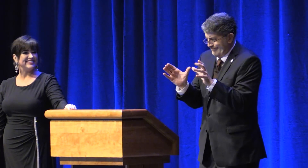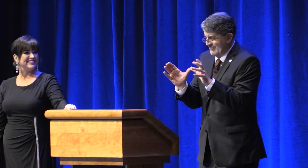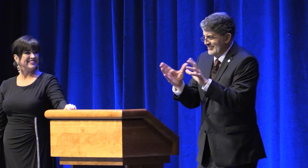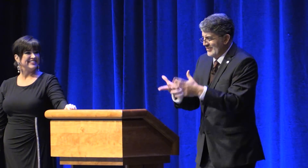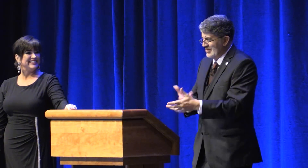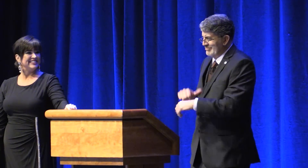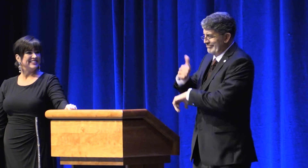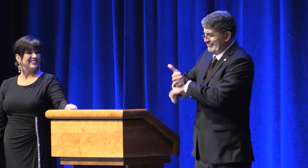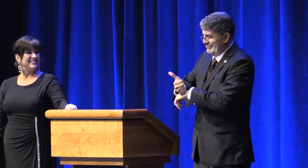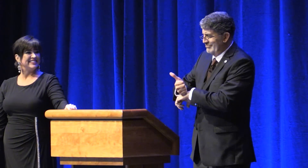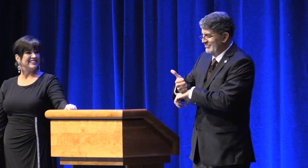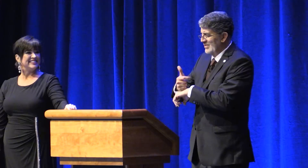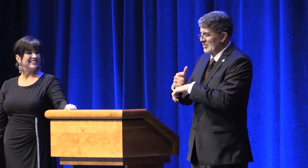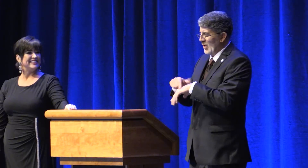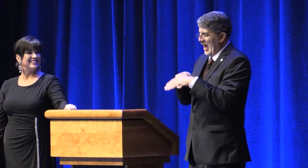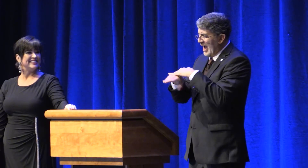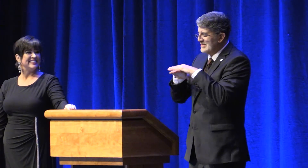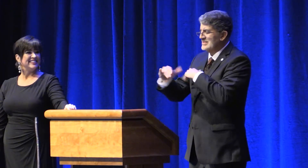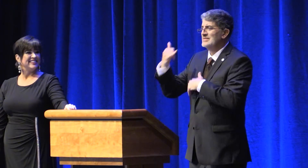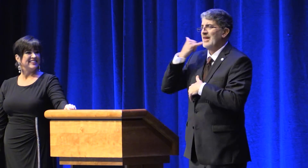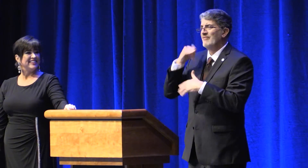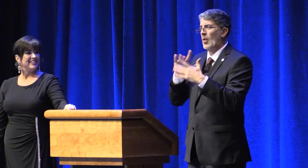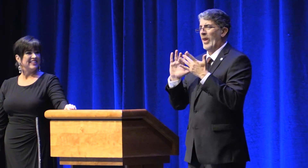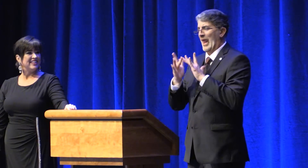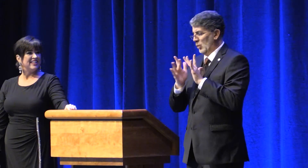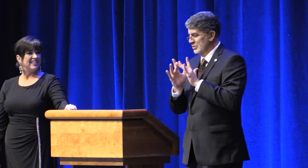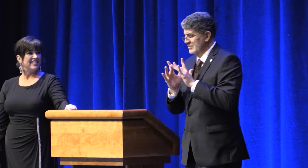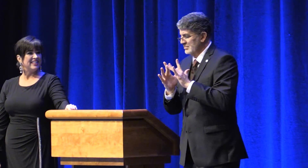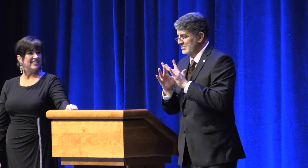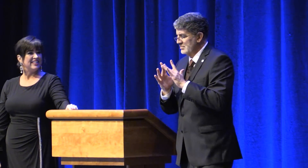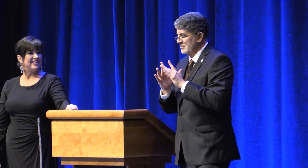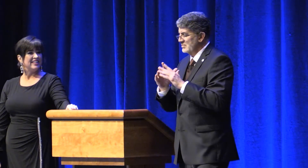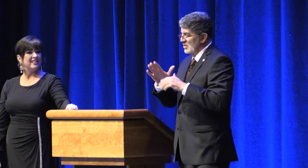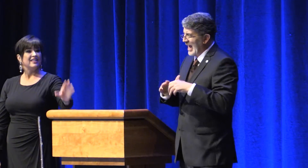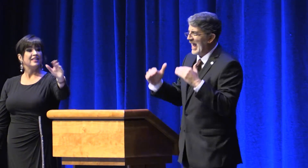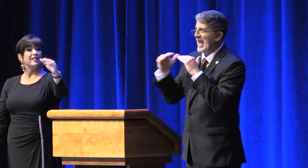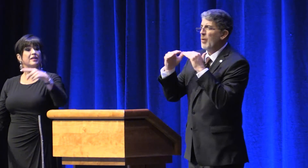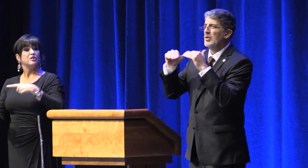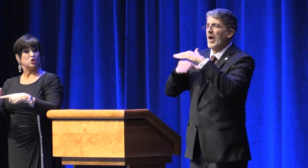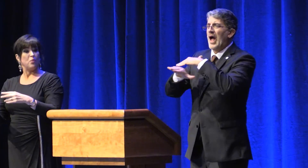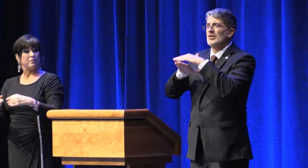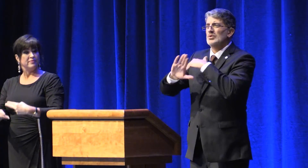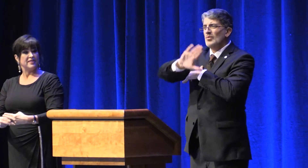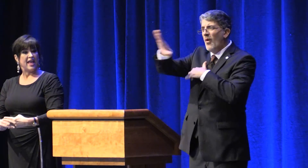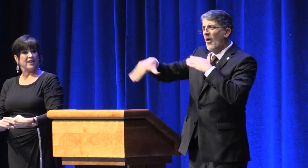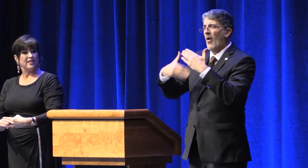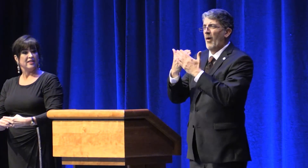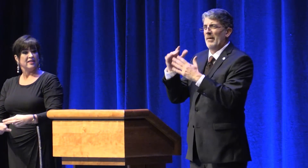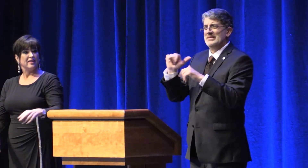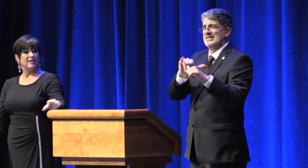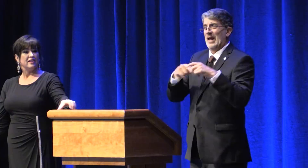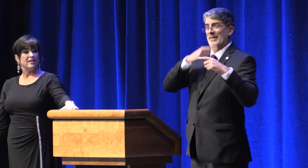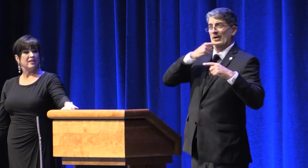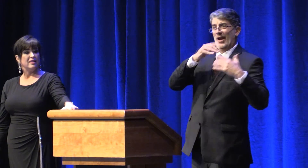National Association of the Deaf. Together they formed access to the telephone network and equal